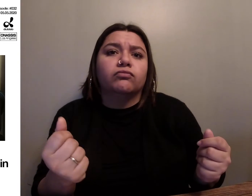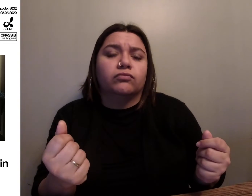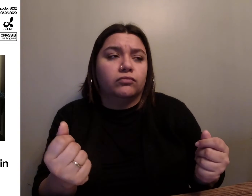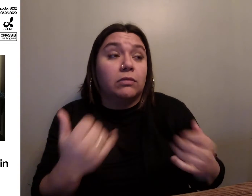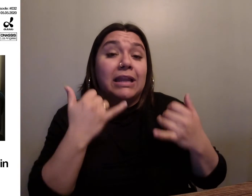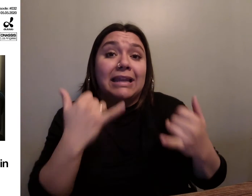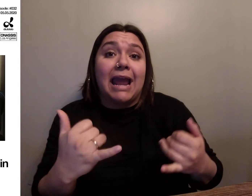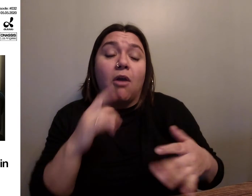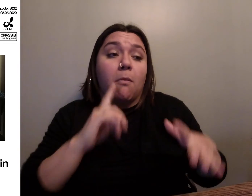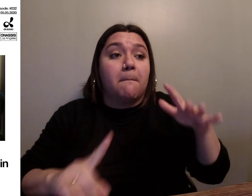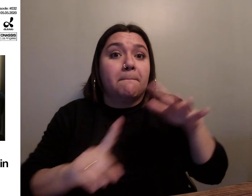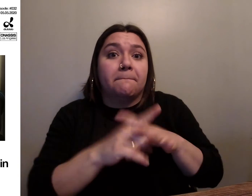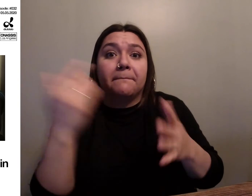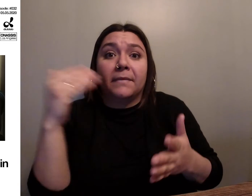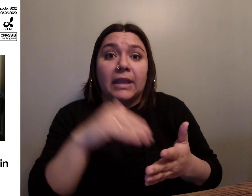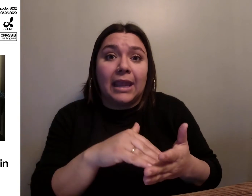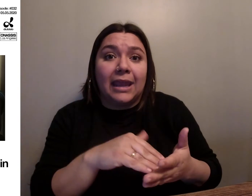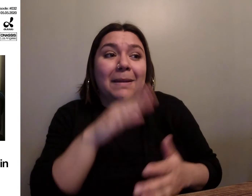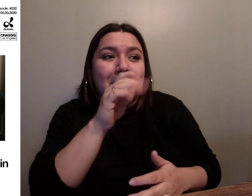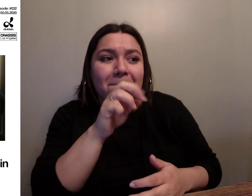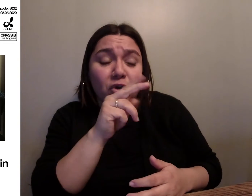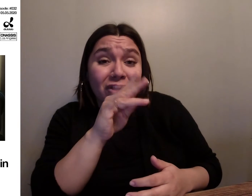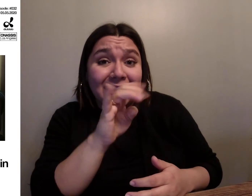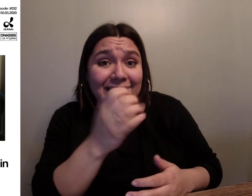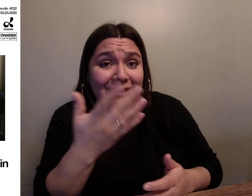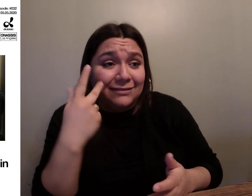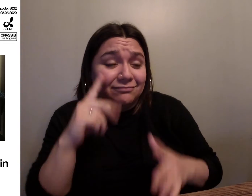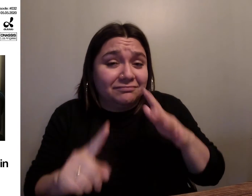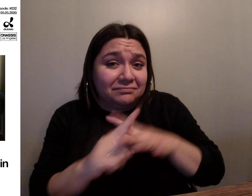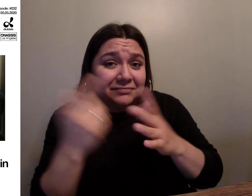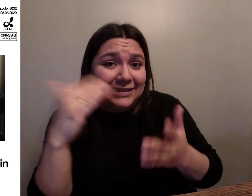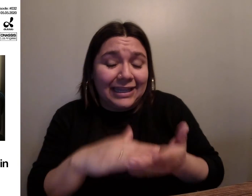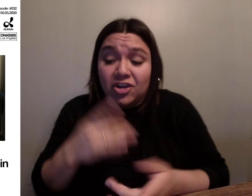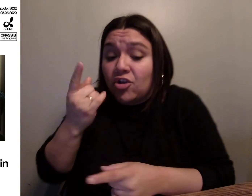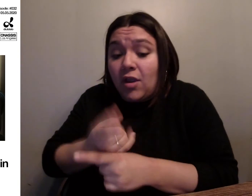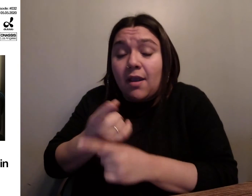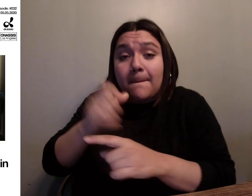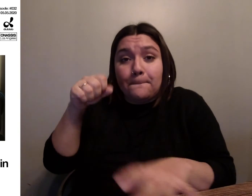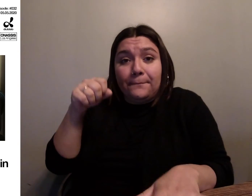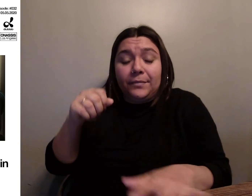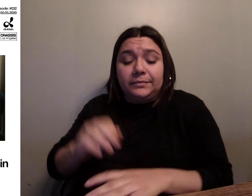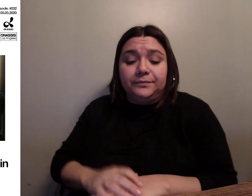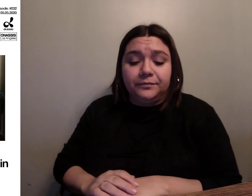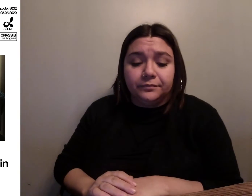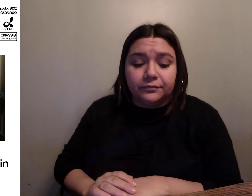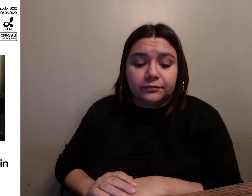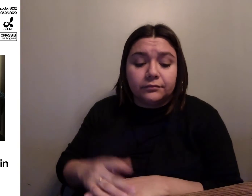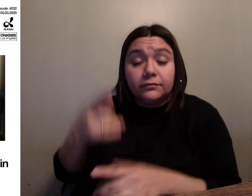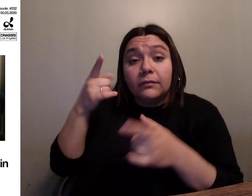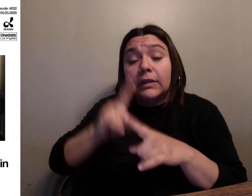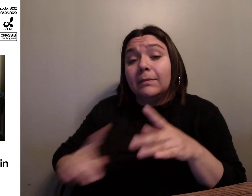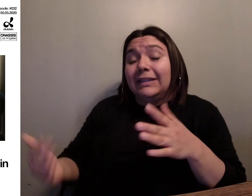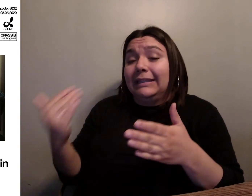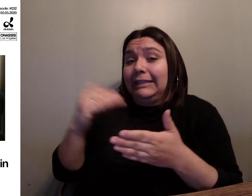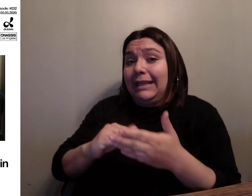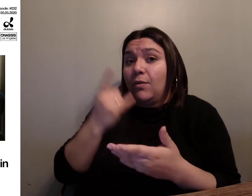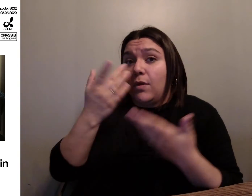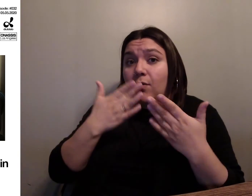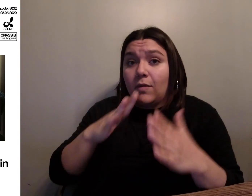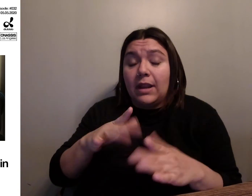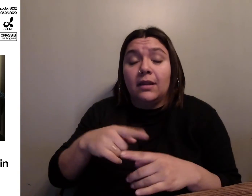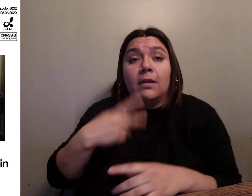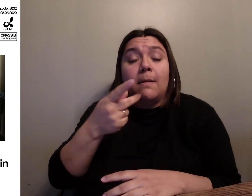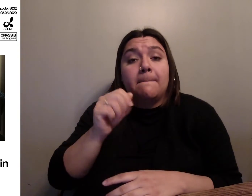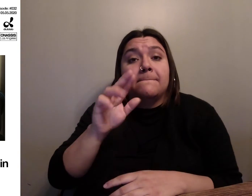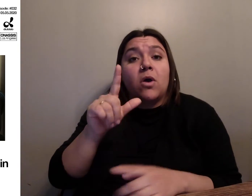in one sense, Paul, but it's also calling to our attention at the same time. And these are things we have to look at